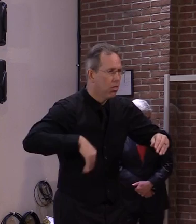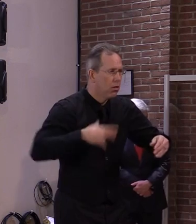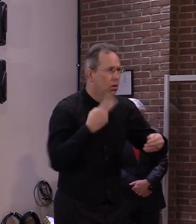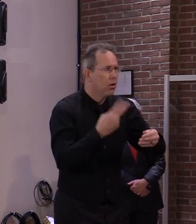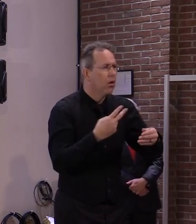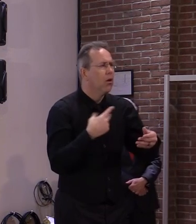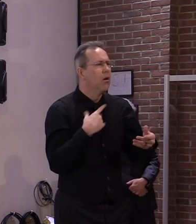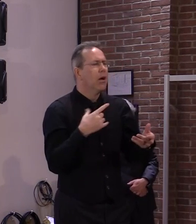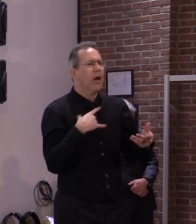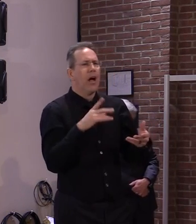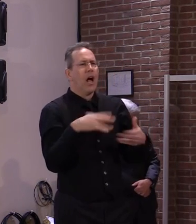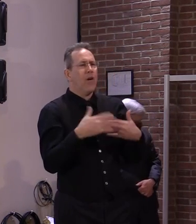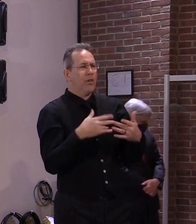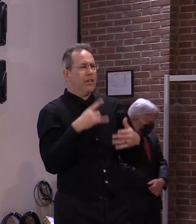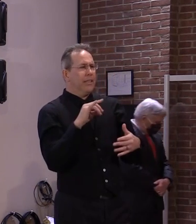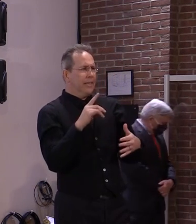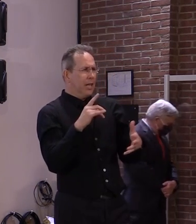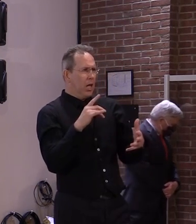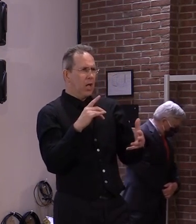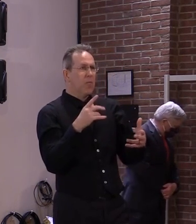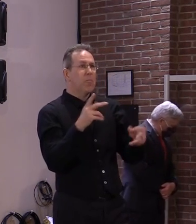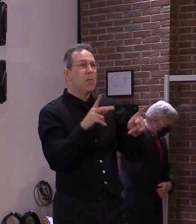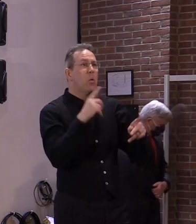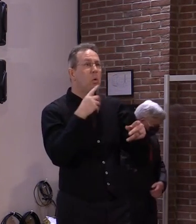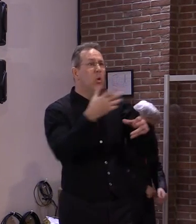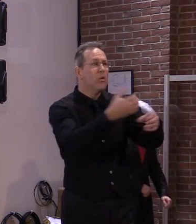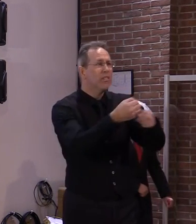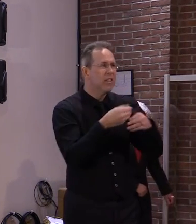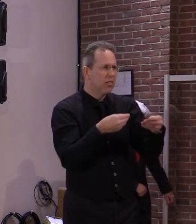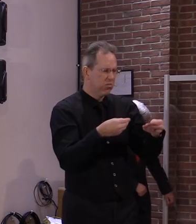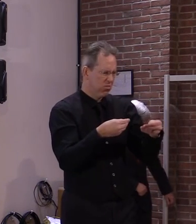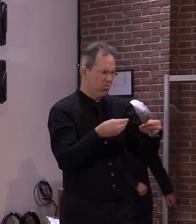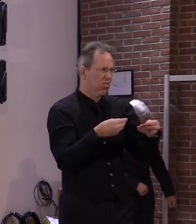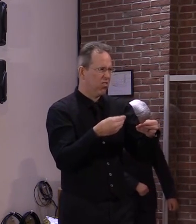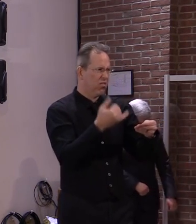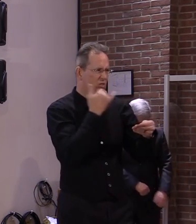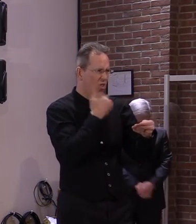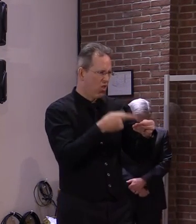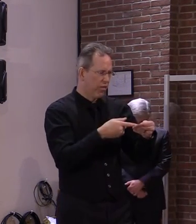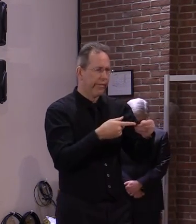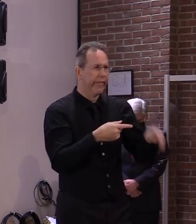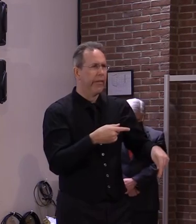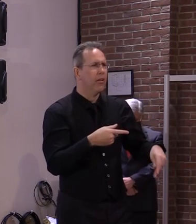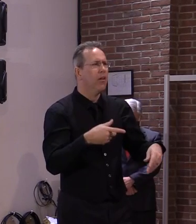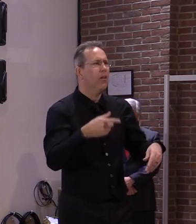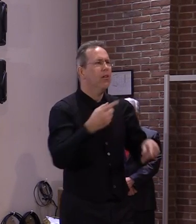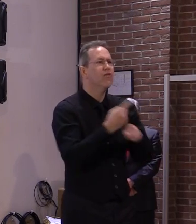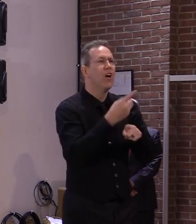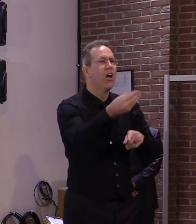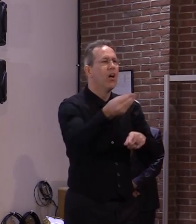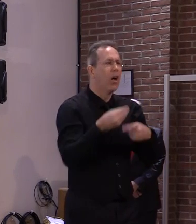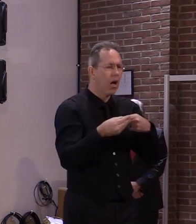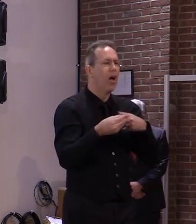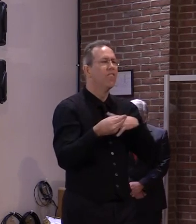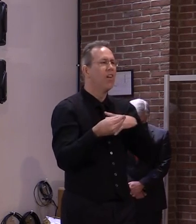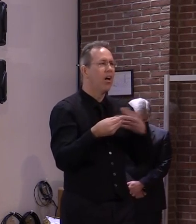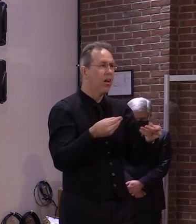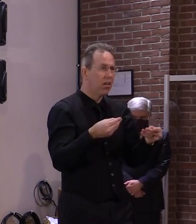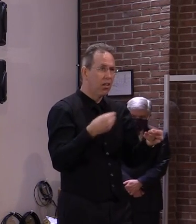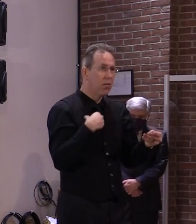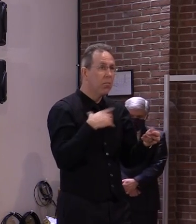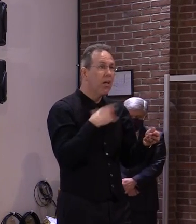returned the 1099s using their own envelope and their own postage before the return envelope ever went